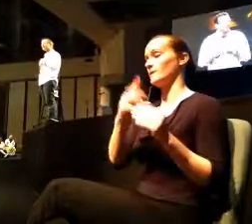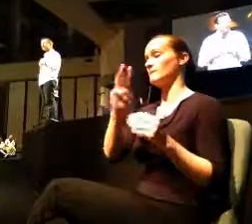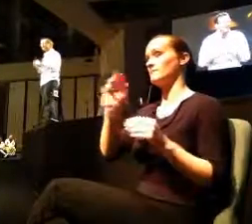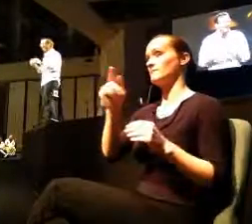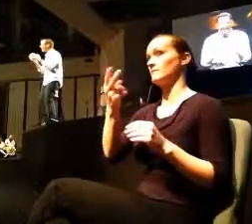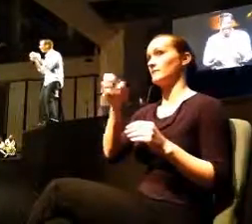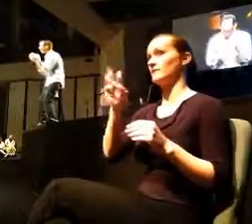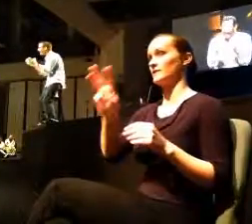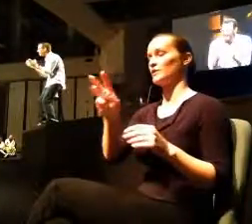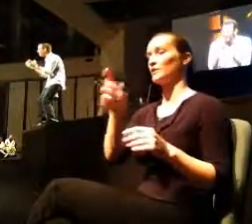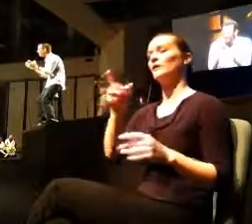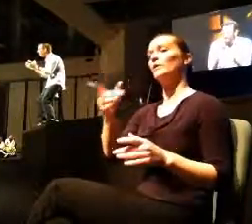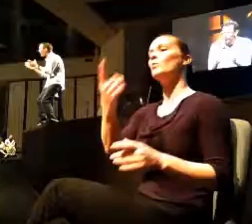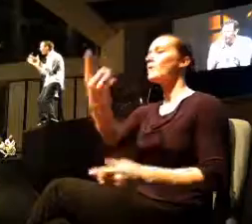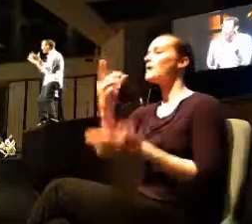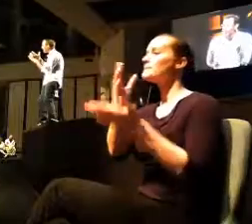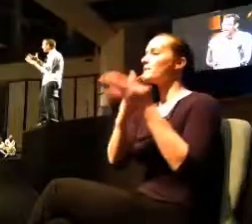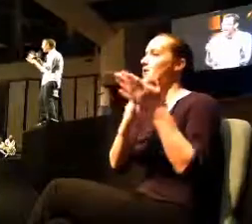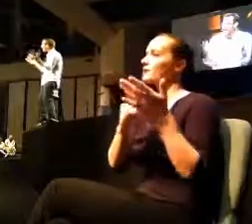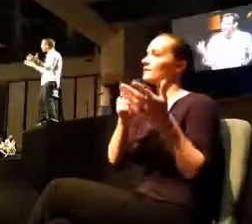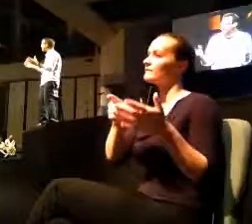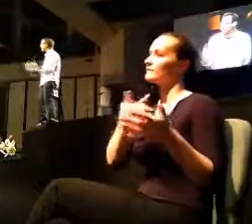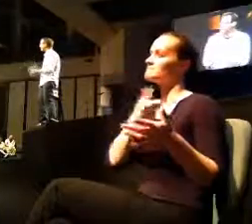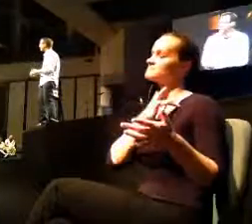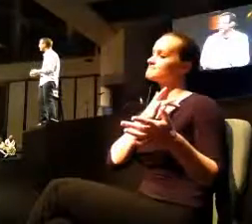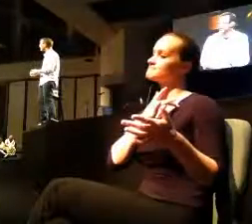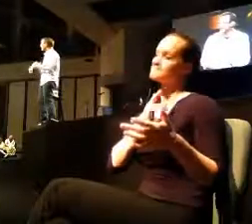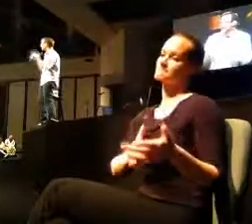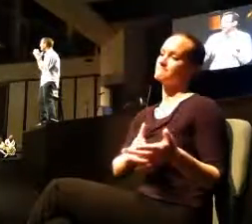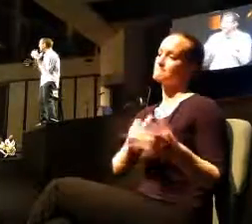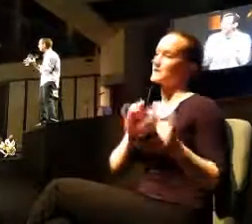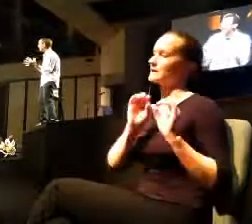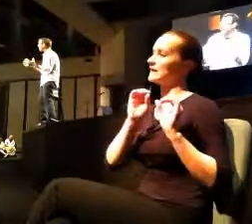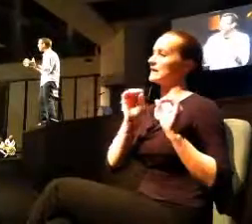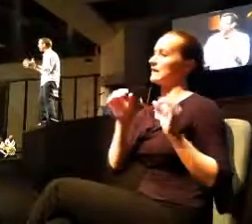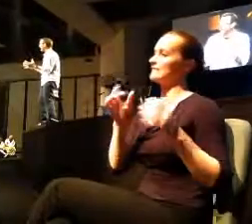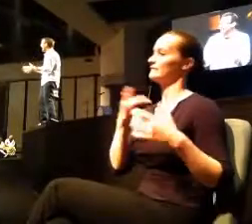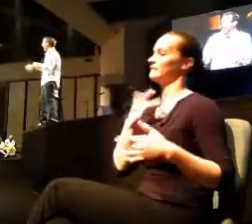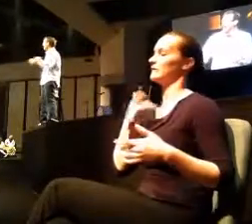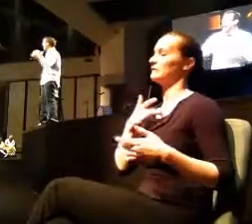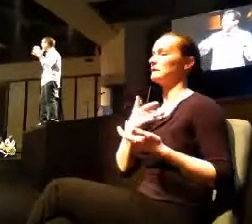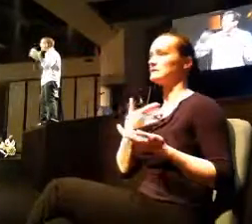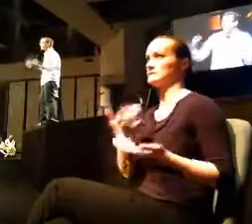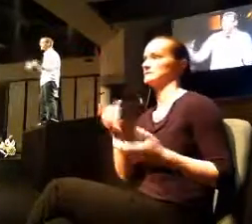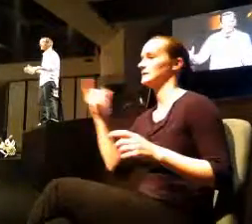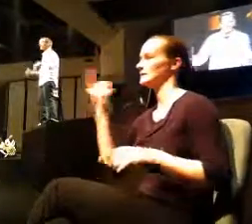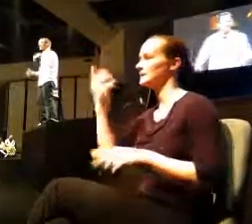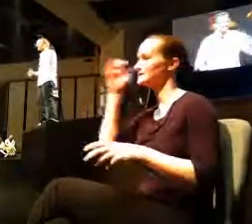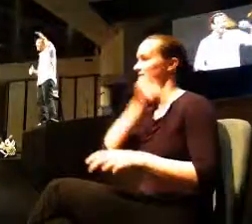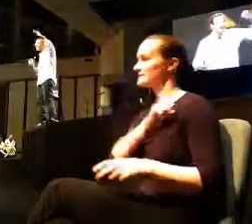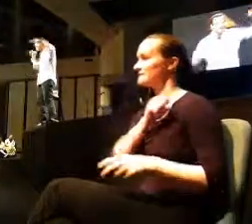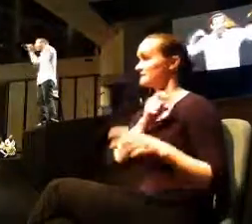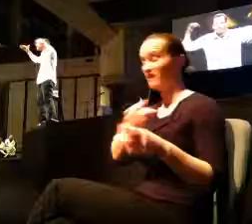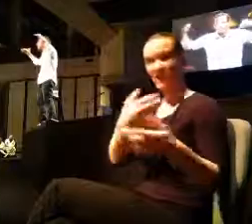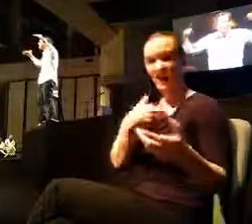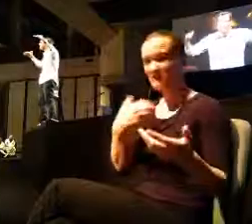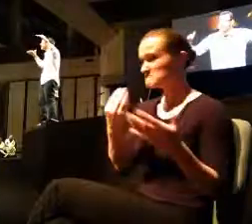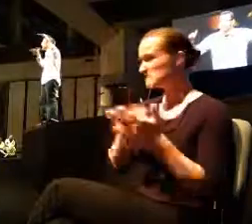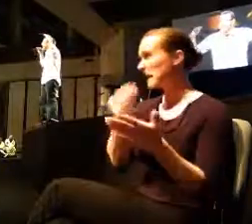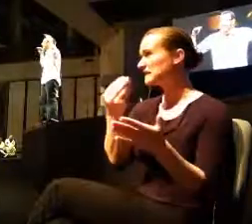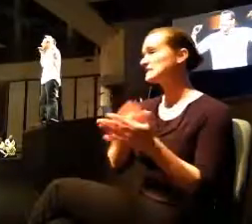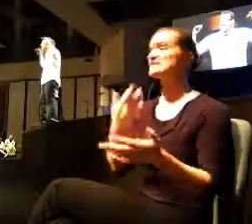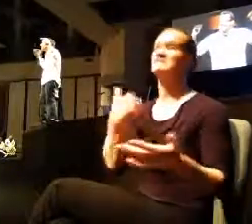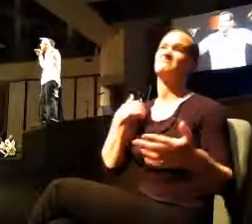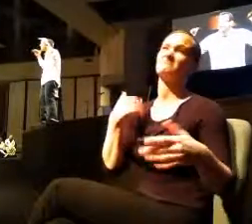was empty. And there had to be a part where Matthew looked at this and said, you know what? I've made a lot of money. I've had a lot of success. I've had all of these